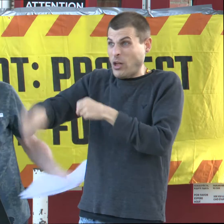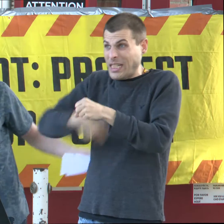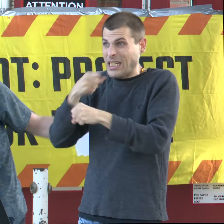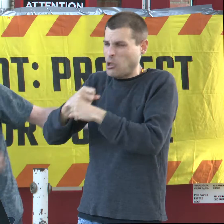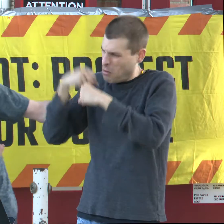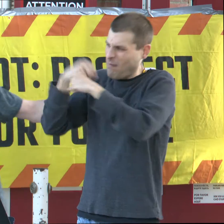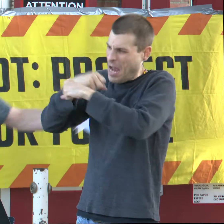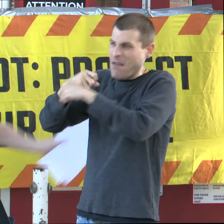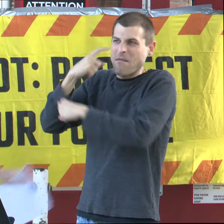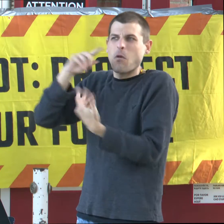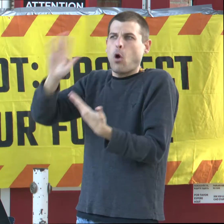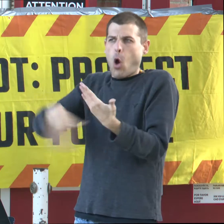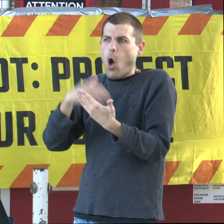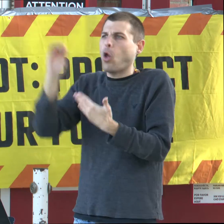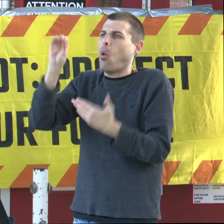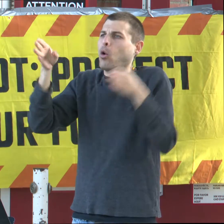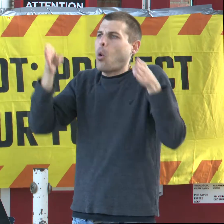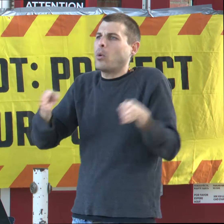Oregonians. Give it up for Izzy.